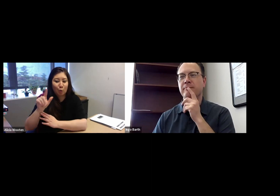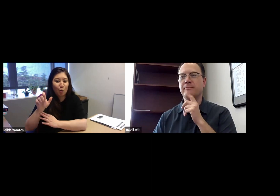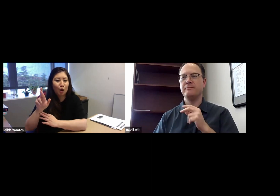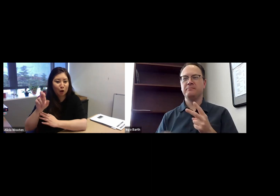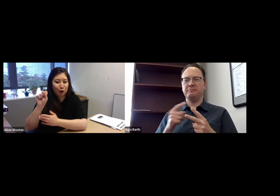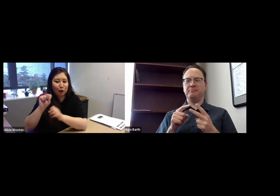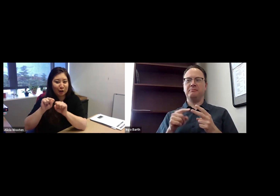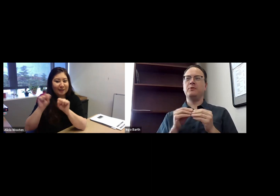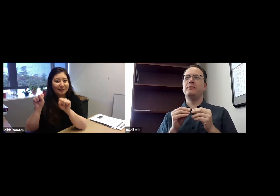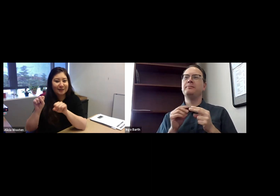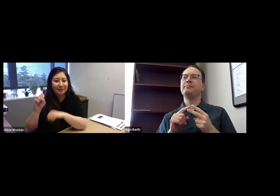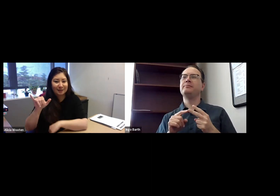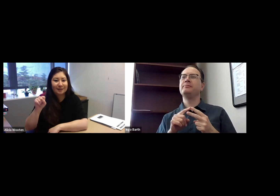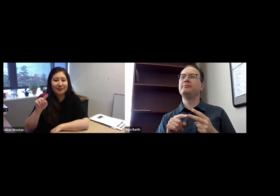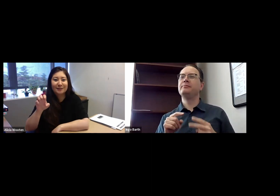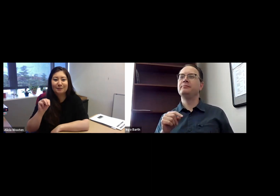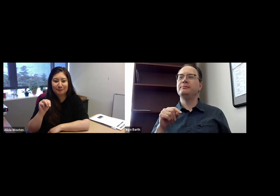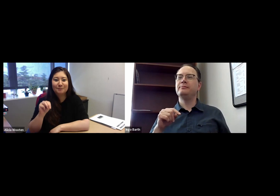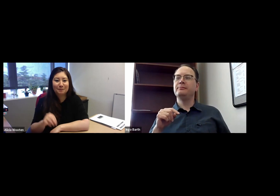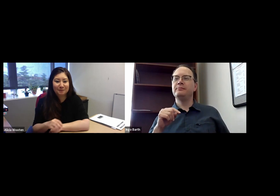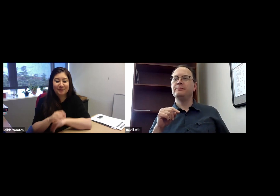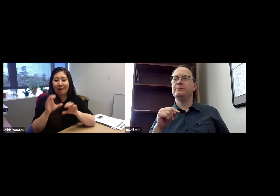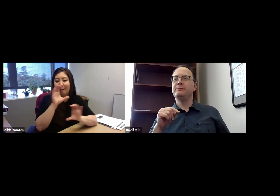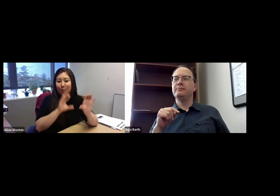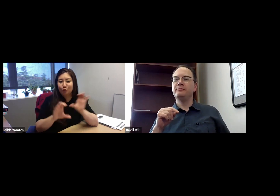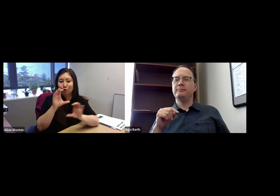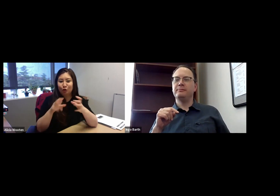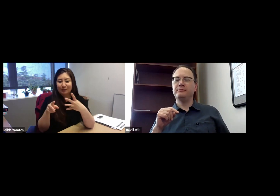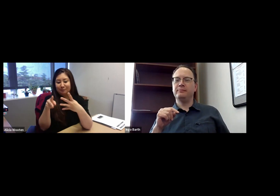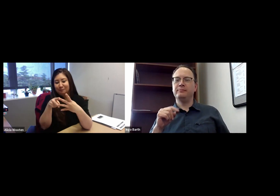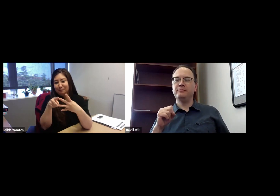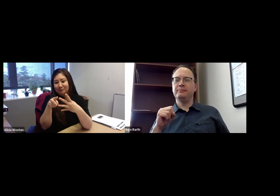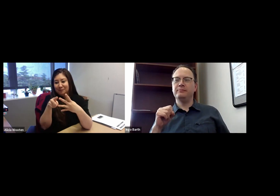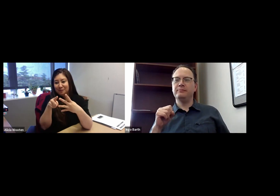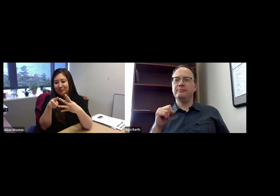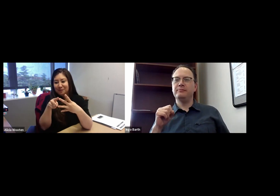I see more votes for the solar system video.